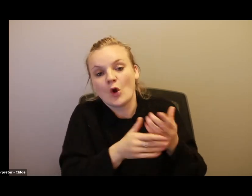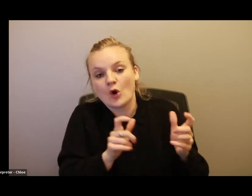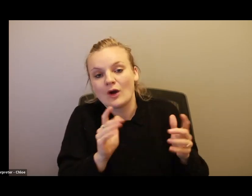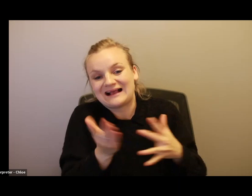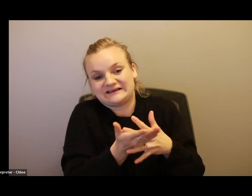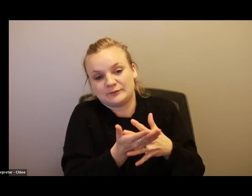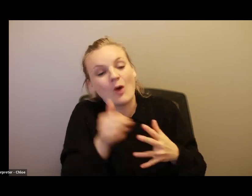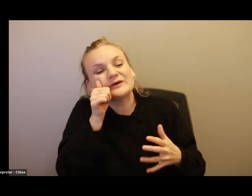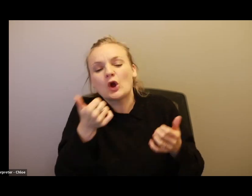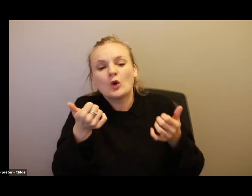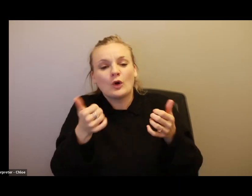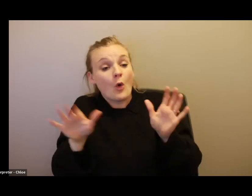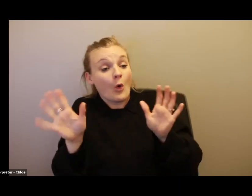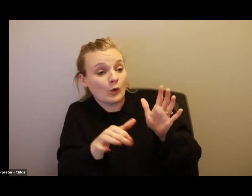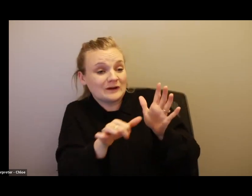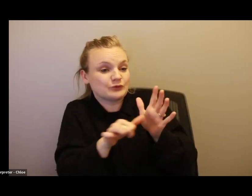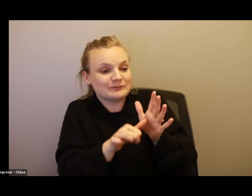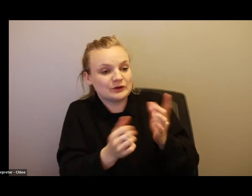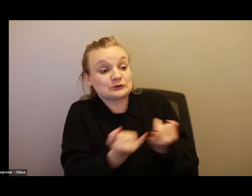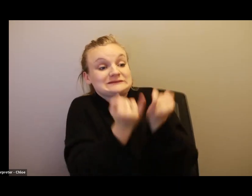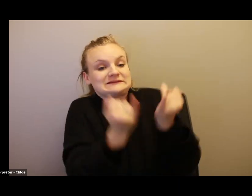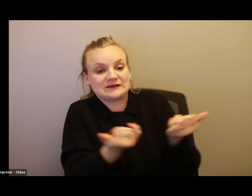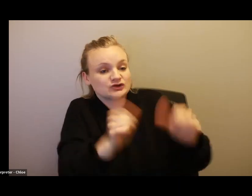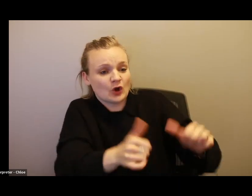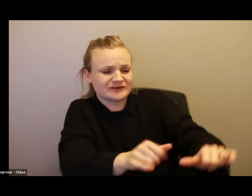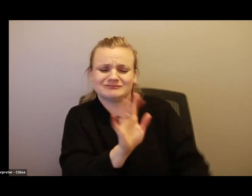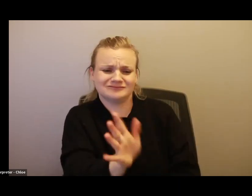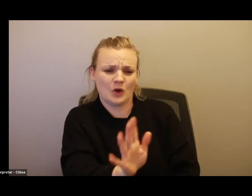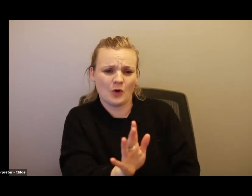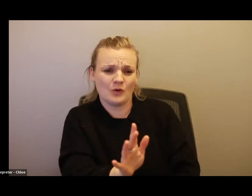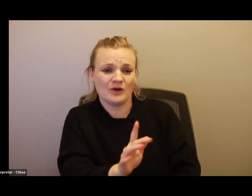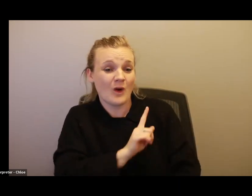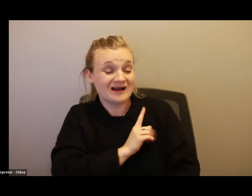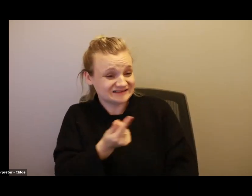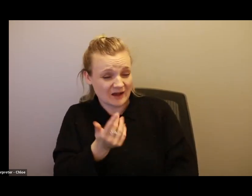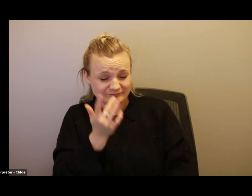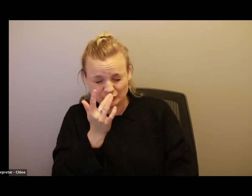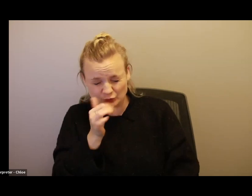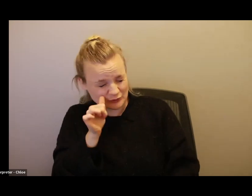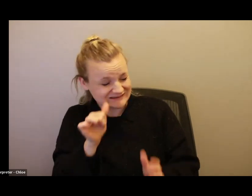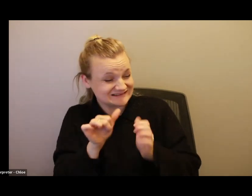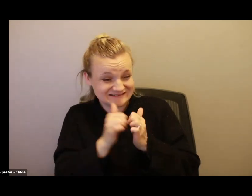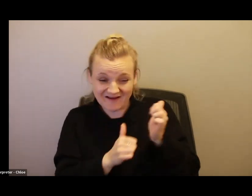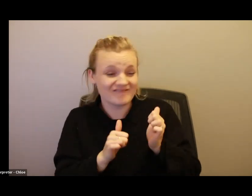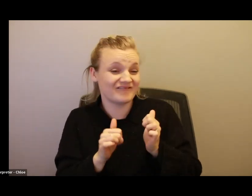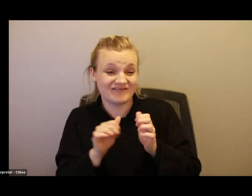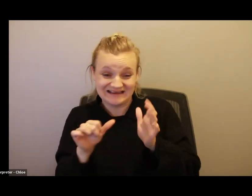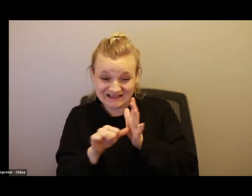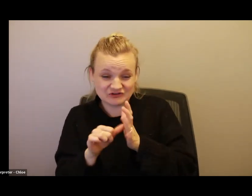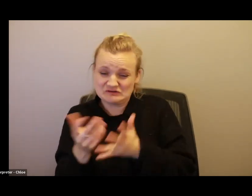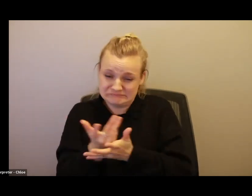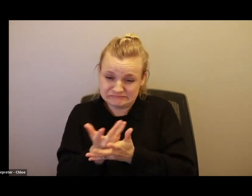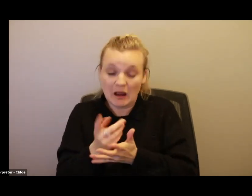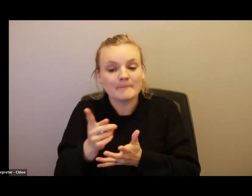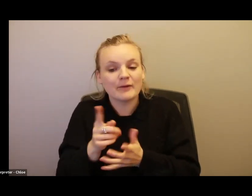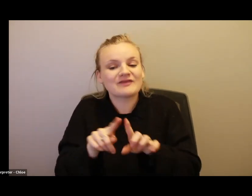solve all of their entrenched, deep, really tricky issues. But the project was an opportunity to kind of